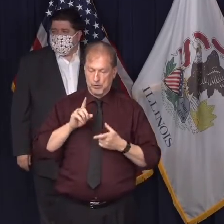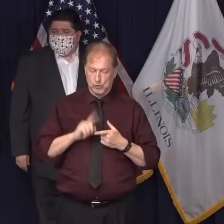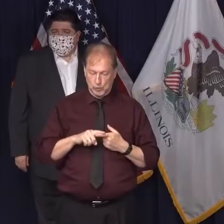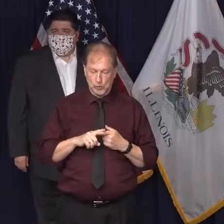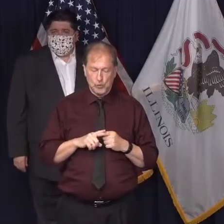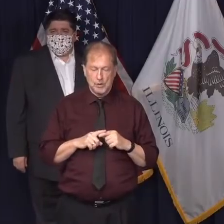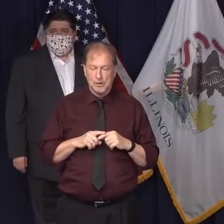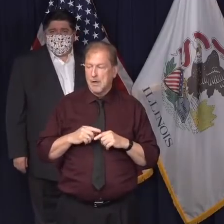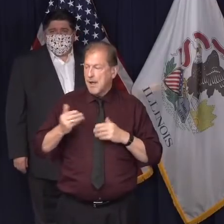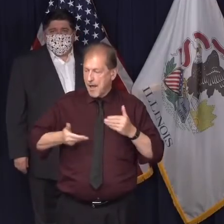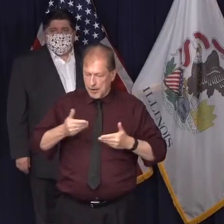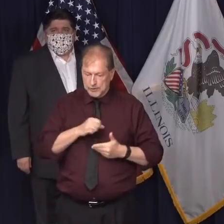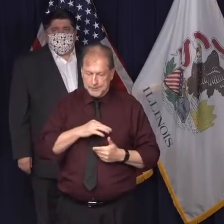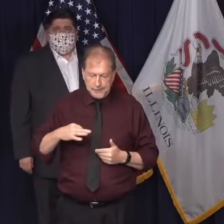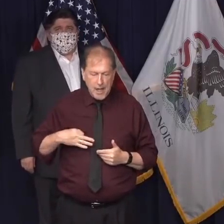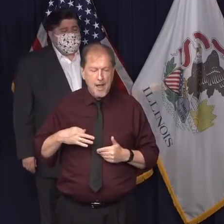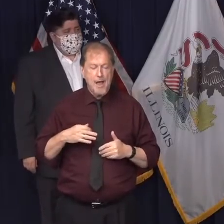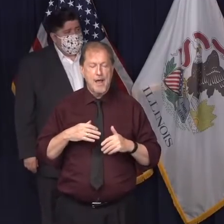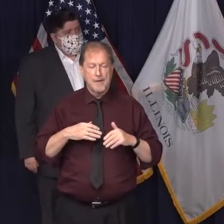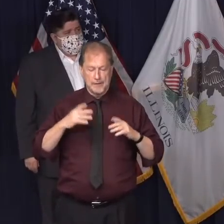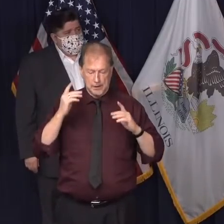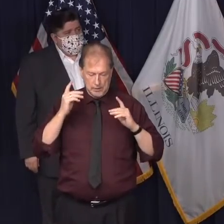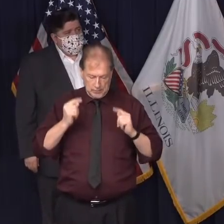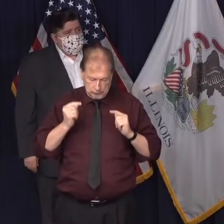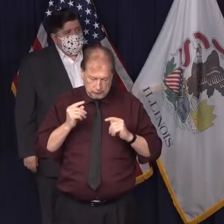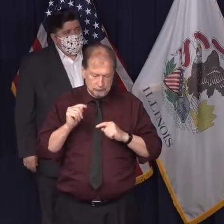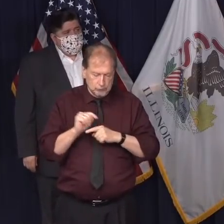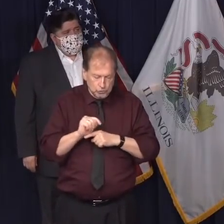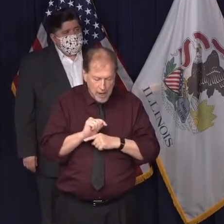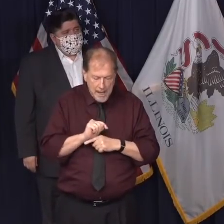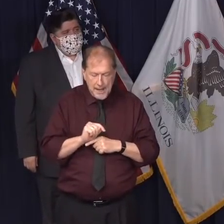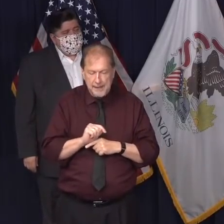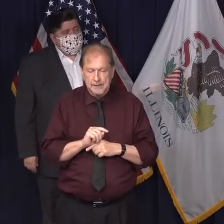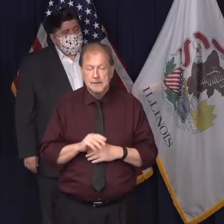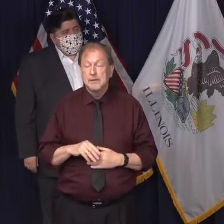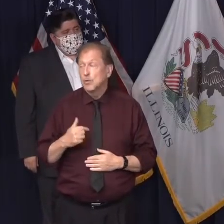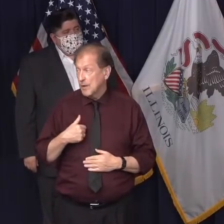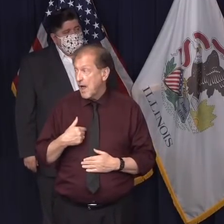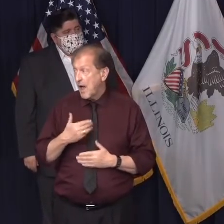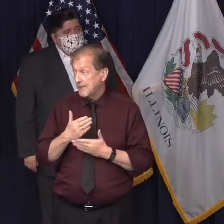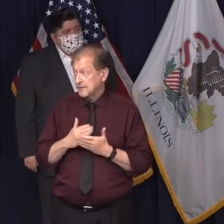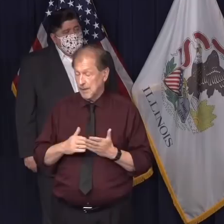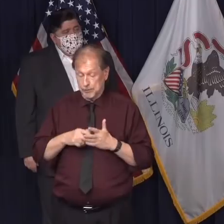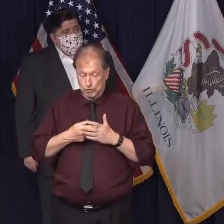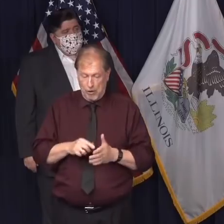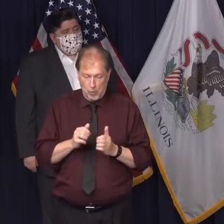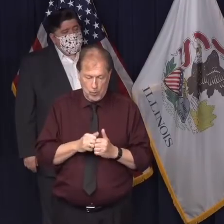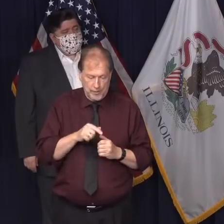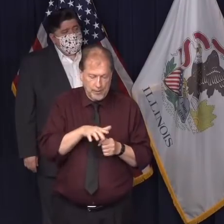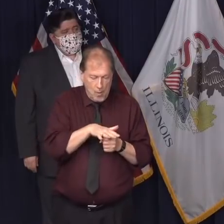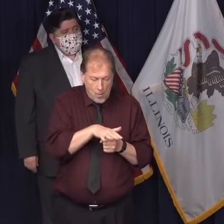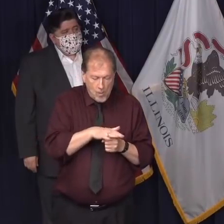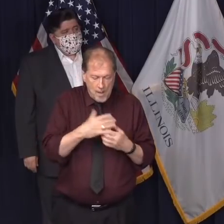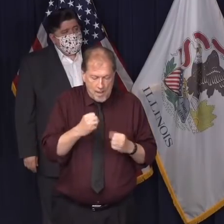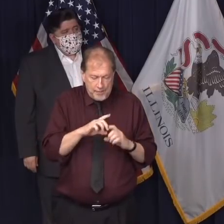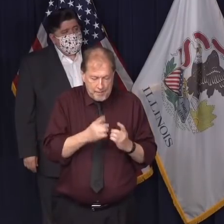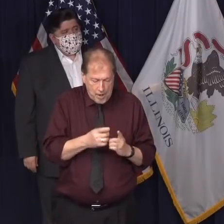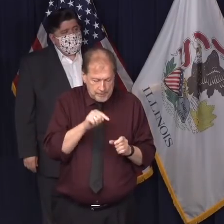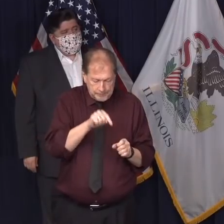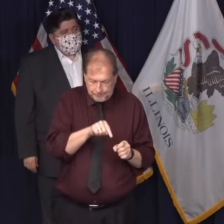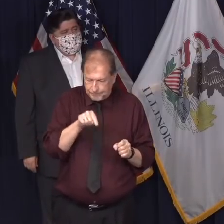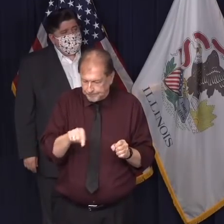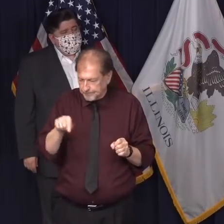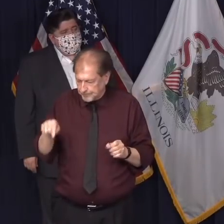get the curriculum. We have some pilot local health departments that we're starting with first, and then we're going